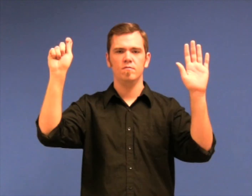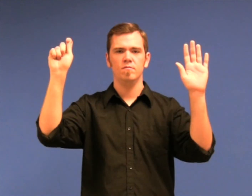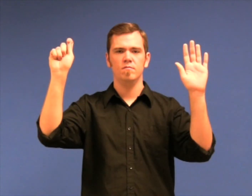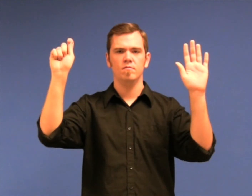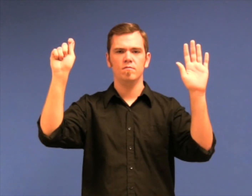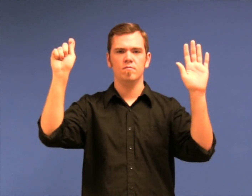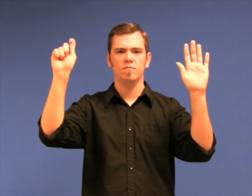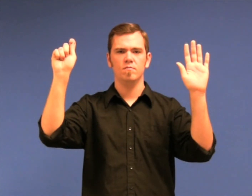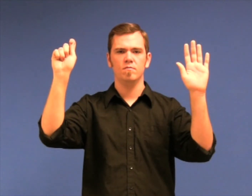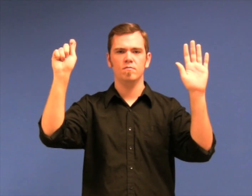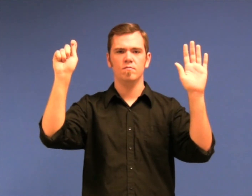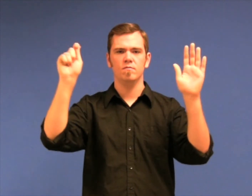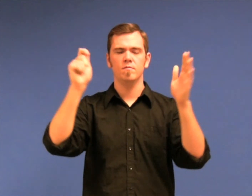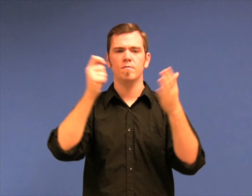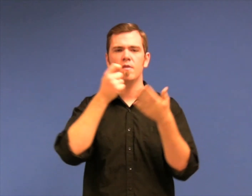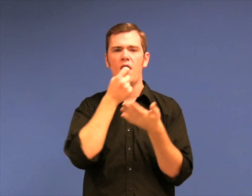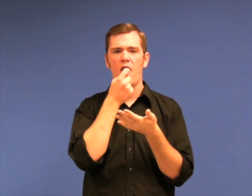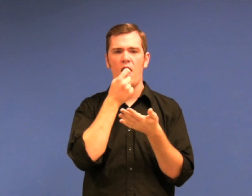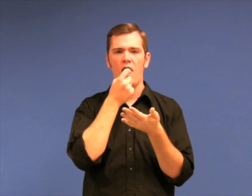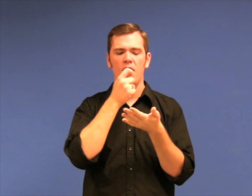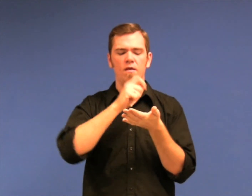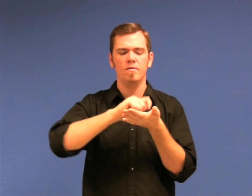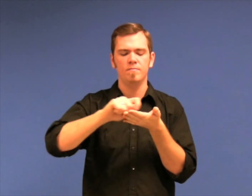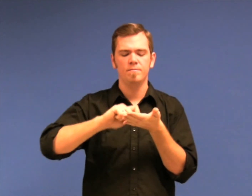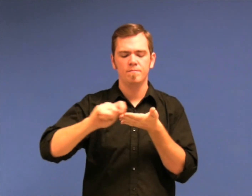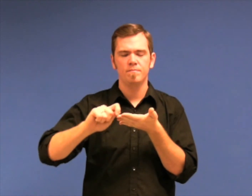So once again, pencil.